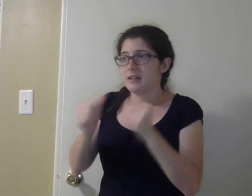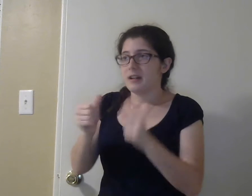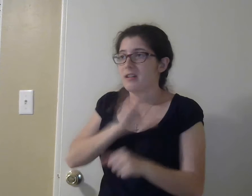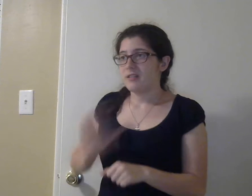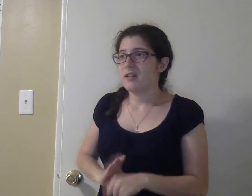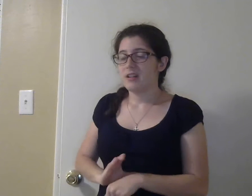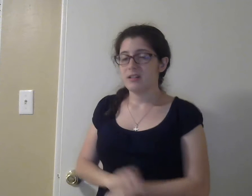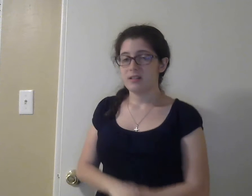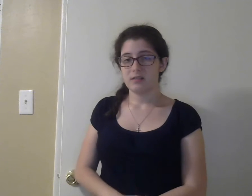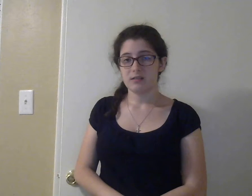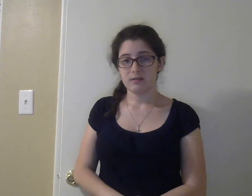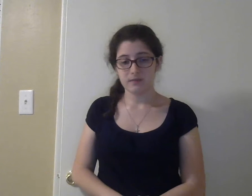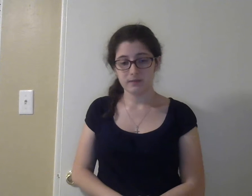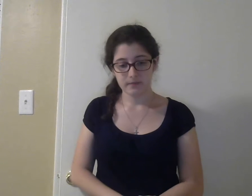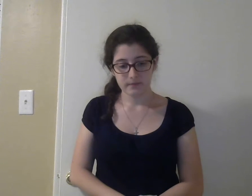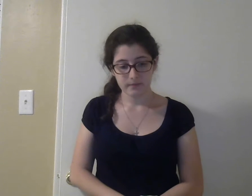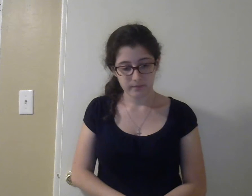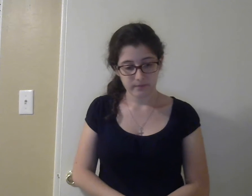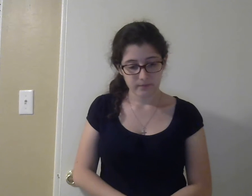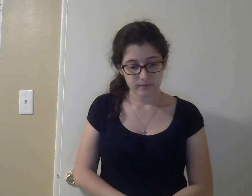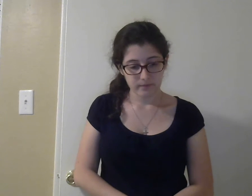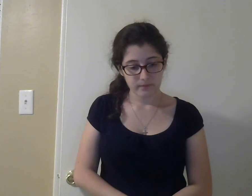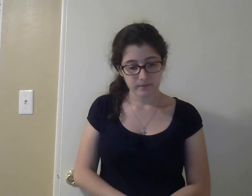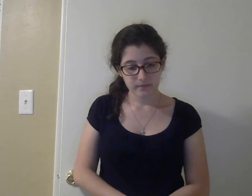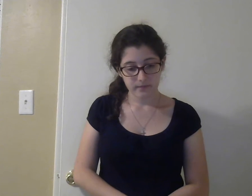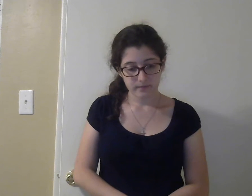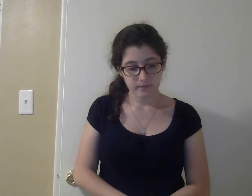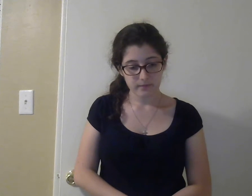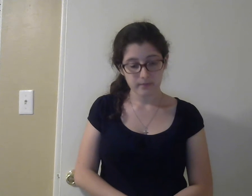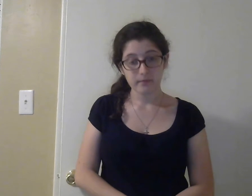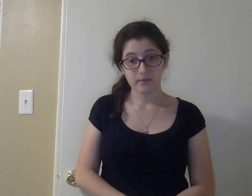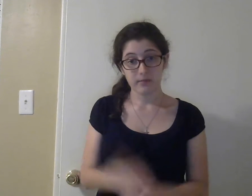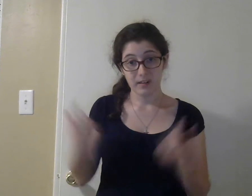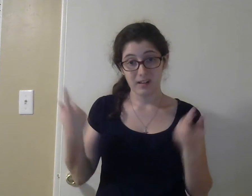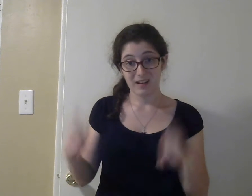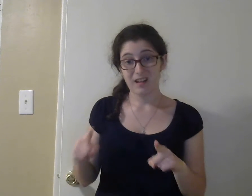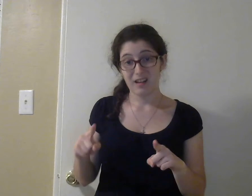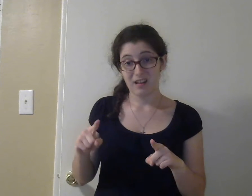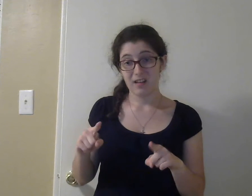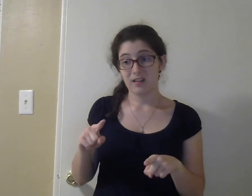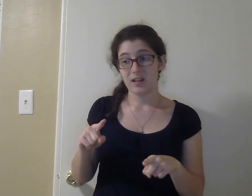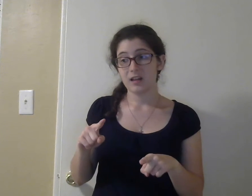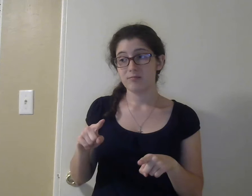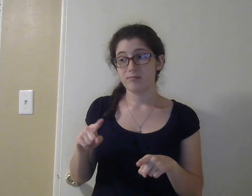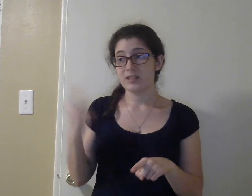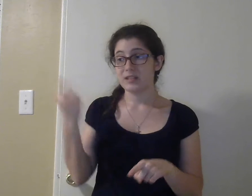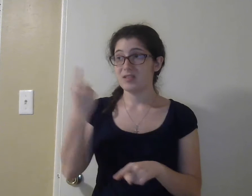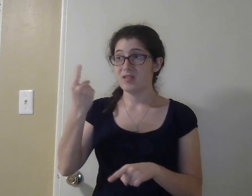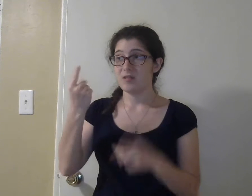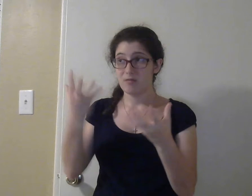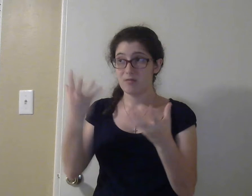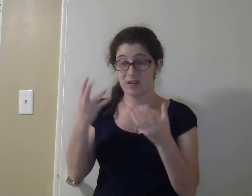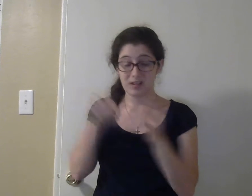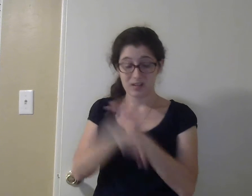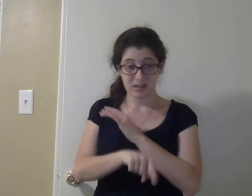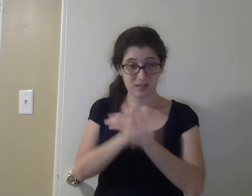thing, but actually having the wherewithal to do it in the moment of death is another, which is